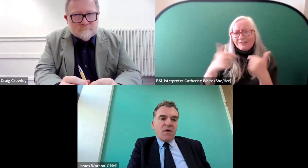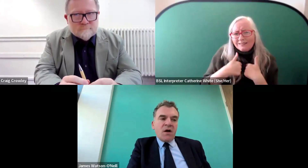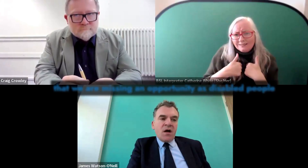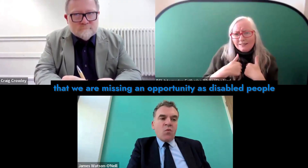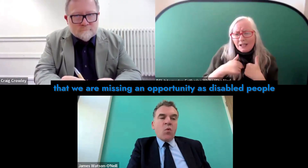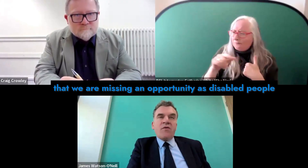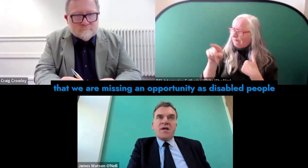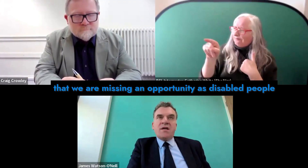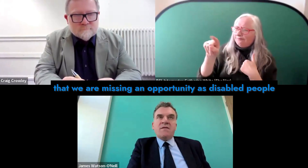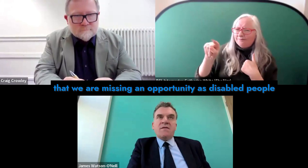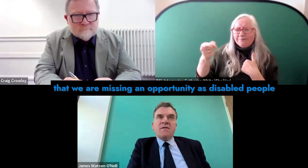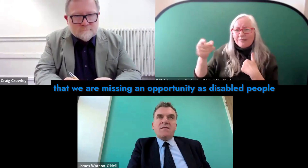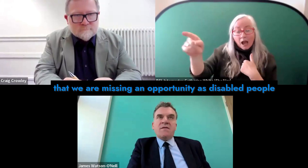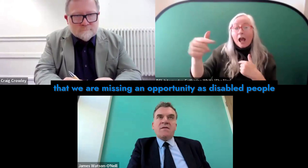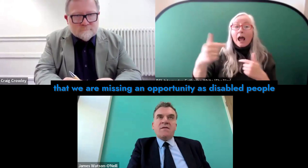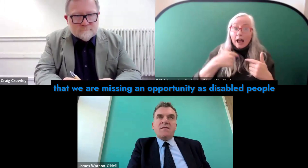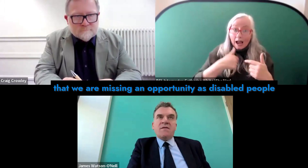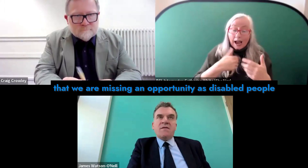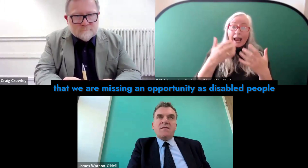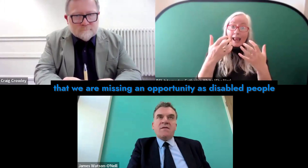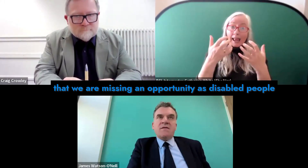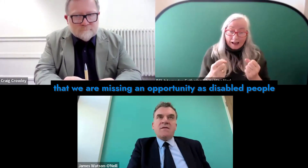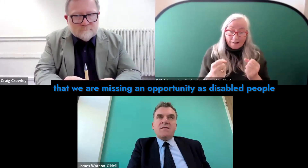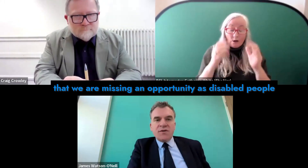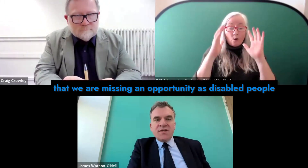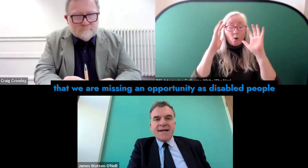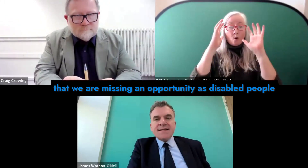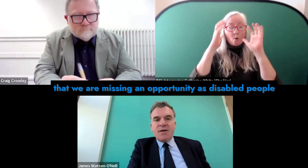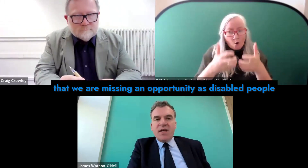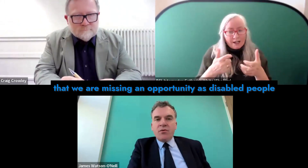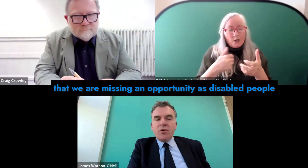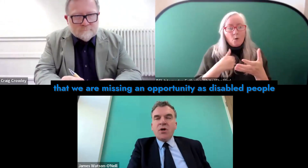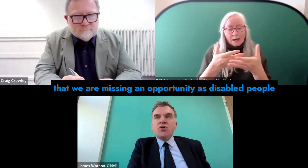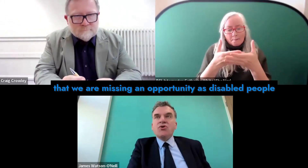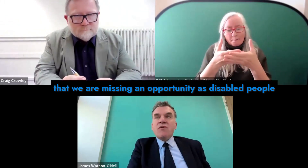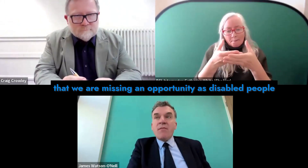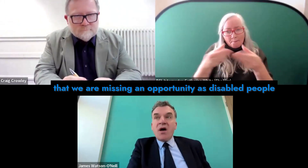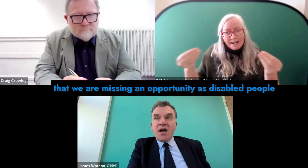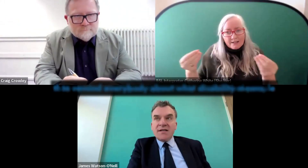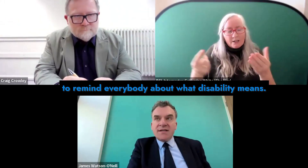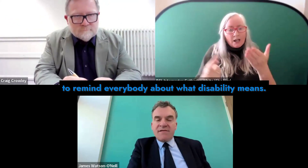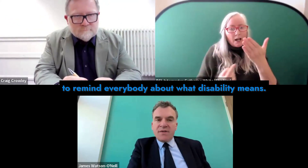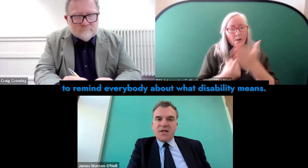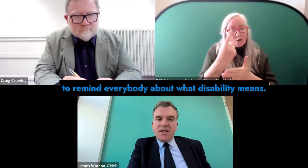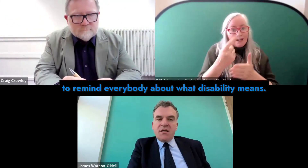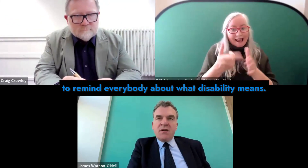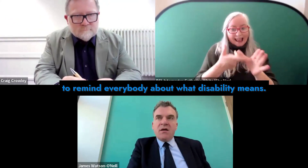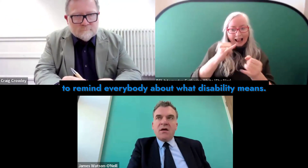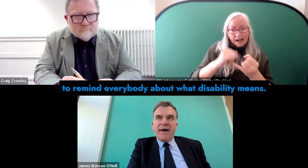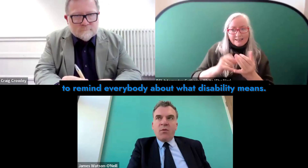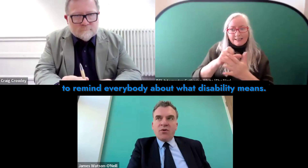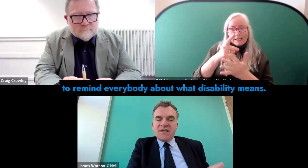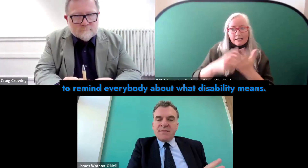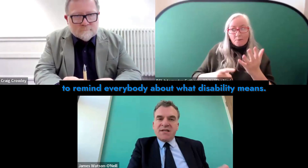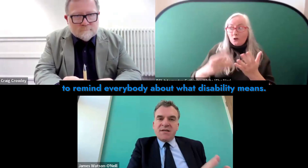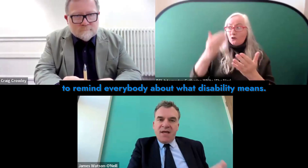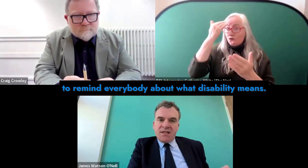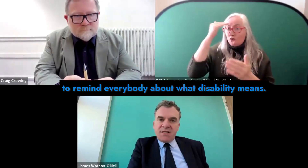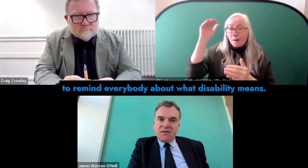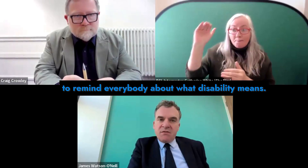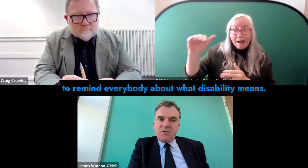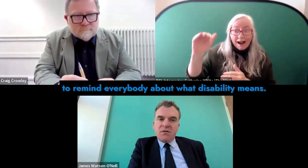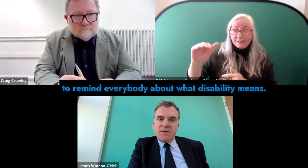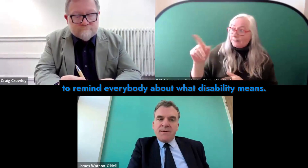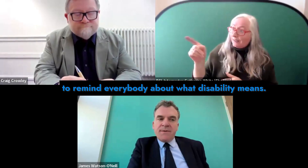I worry that we are missing an opportunity as disabled people to remind everybody about